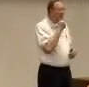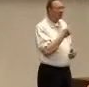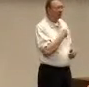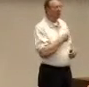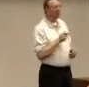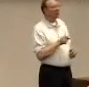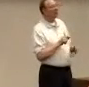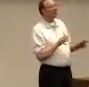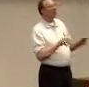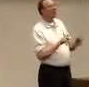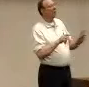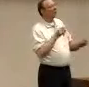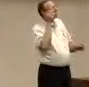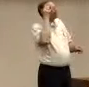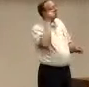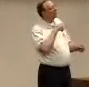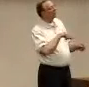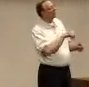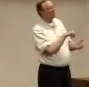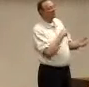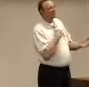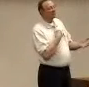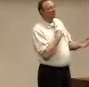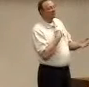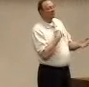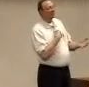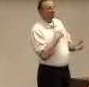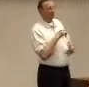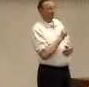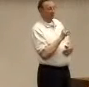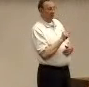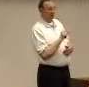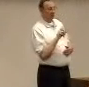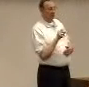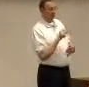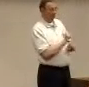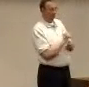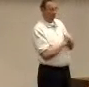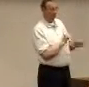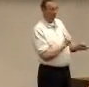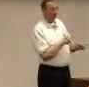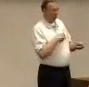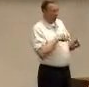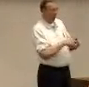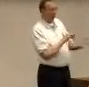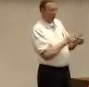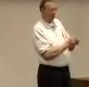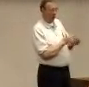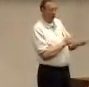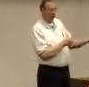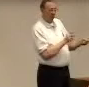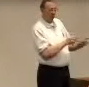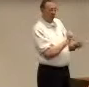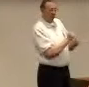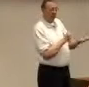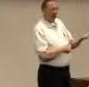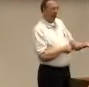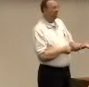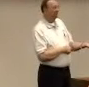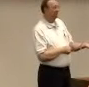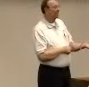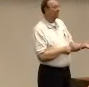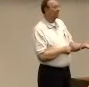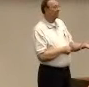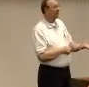of the gospel. But I got to know the people of Starbucks, and Scott and Steph were working there. And so we started to study with them.